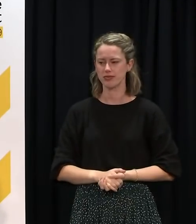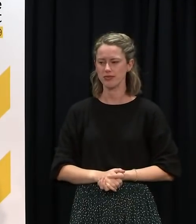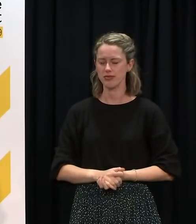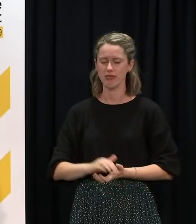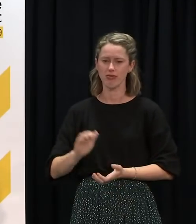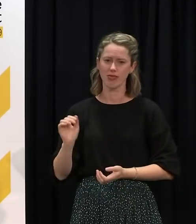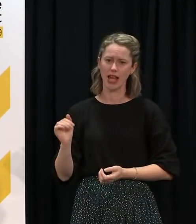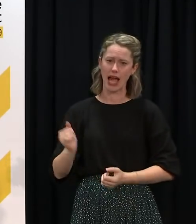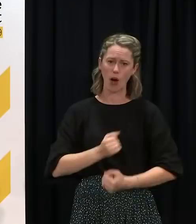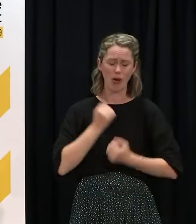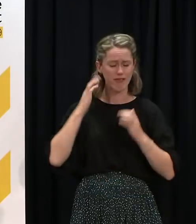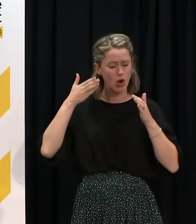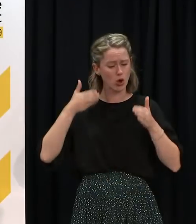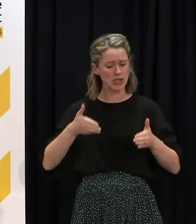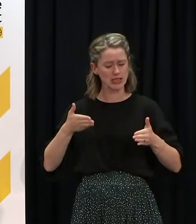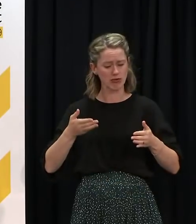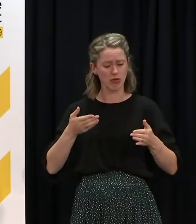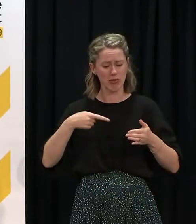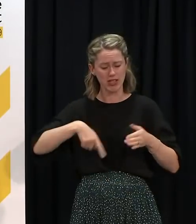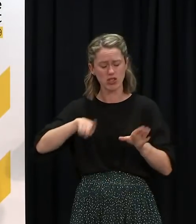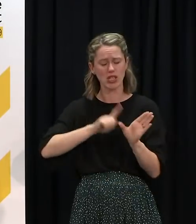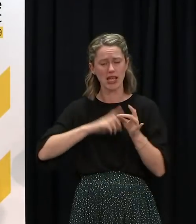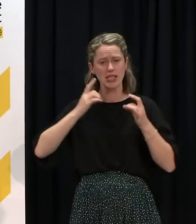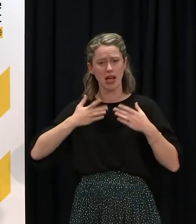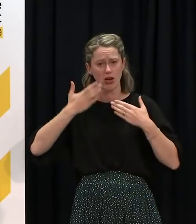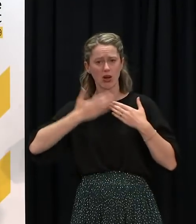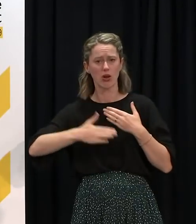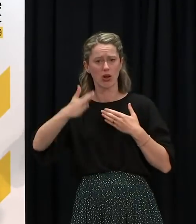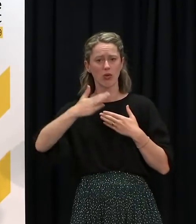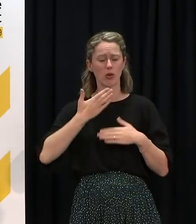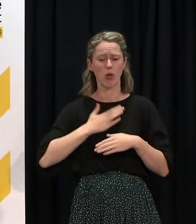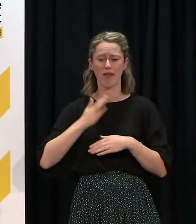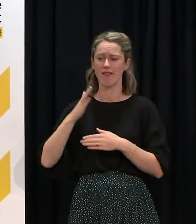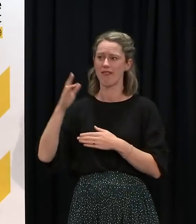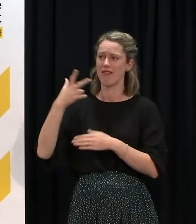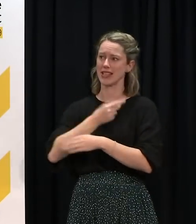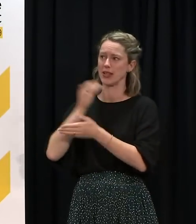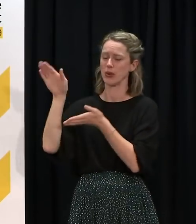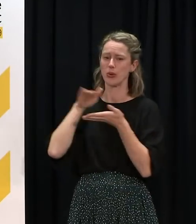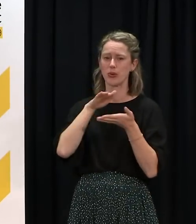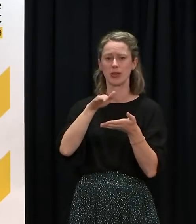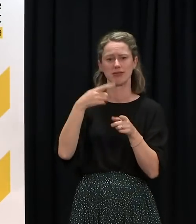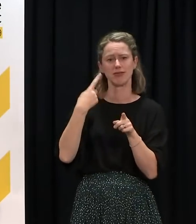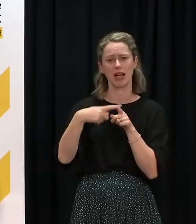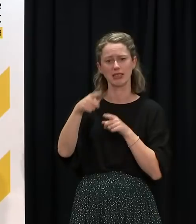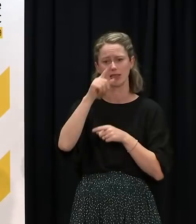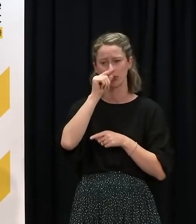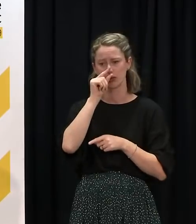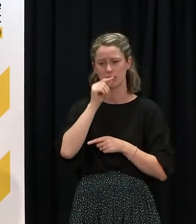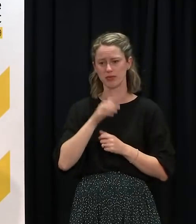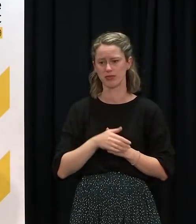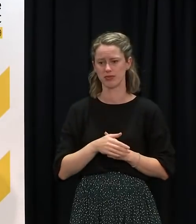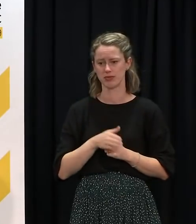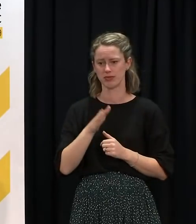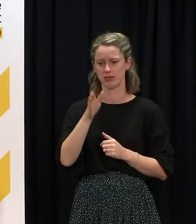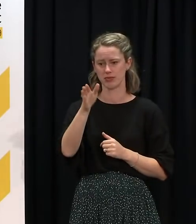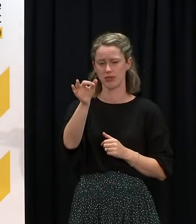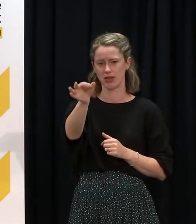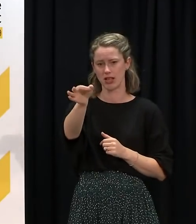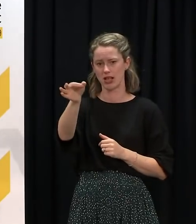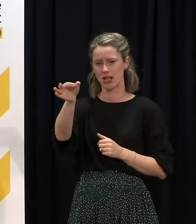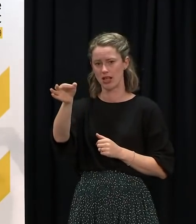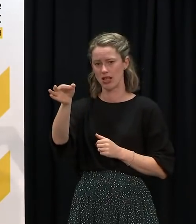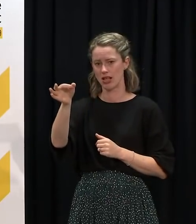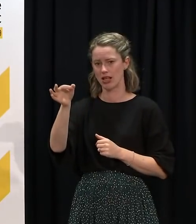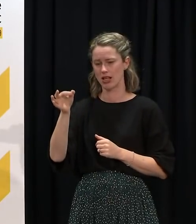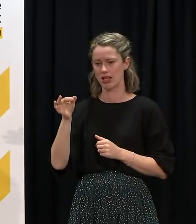entire focus from the beginning of this year has been on getting vaccines into the country as fast as we can. Following on from Joe's